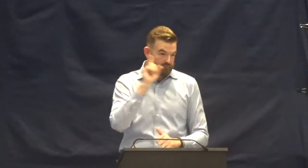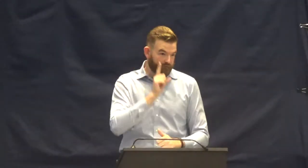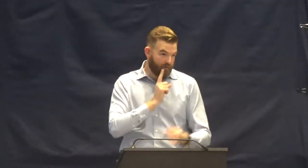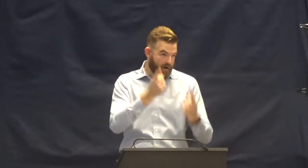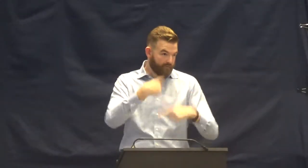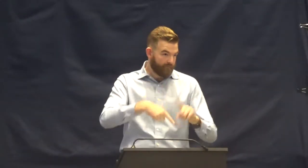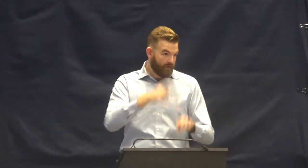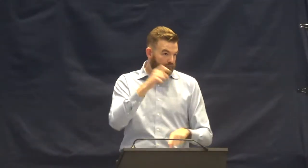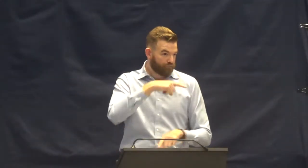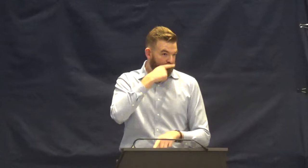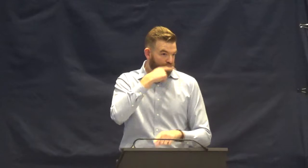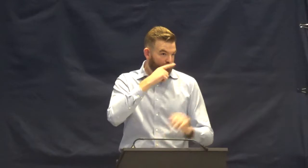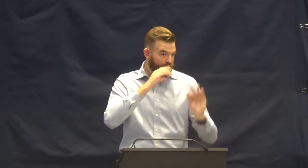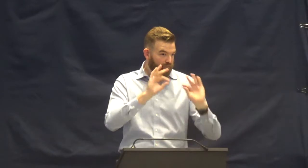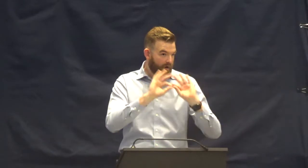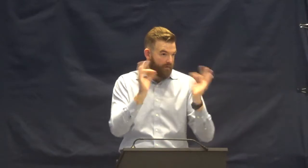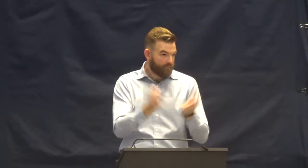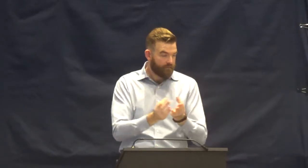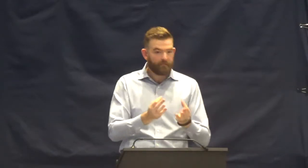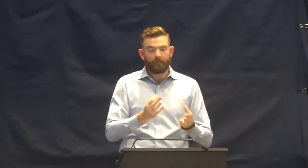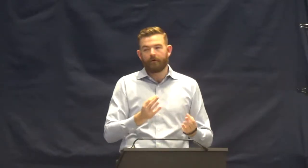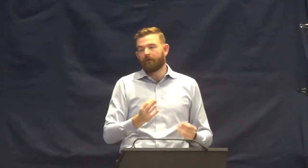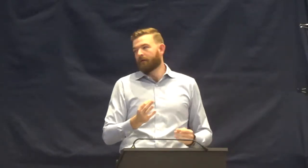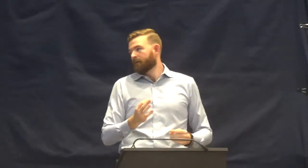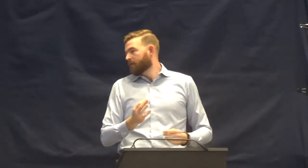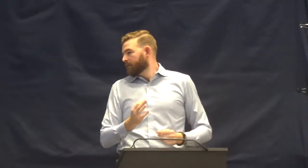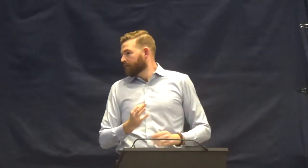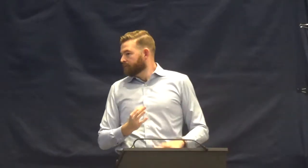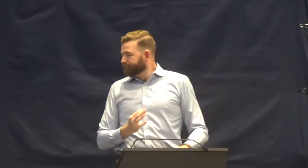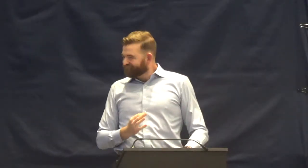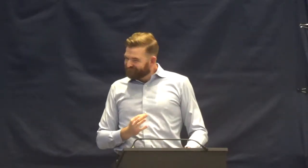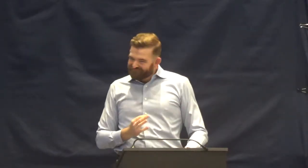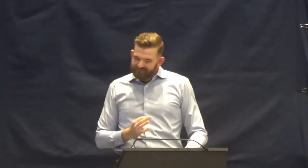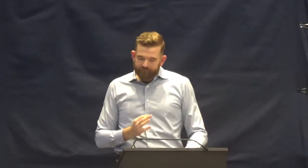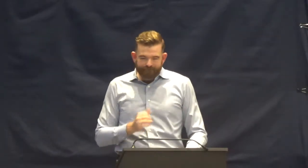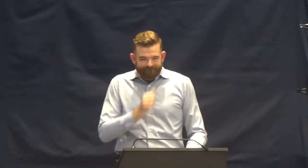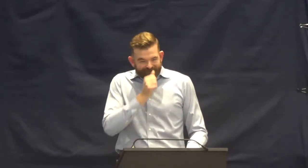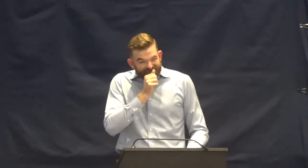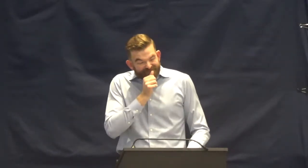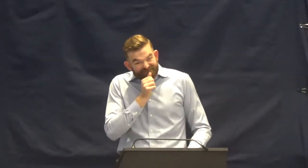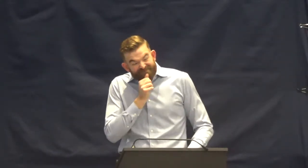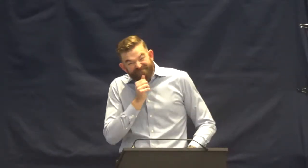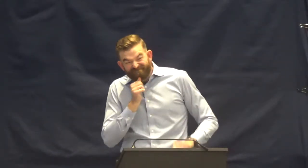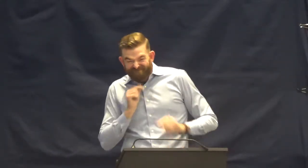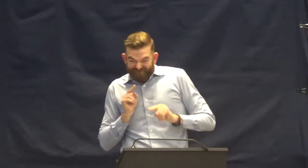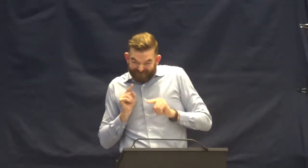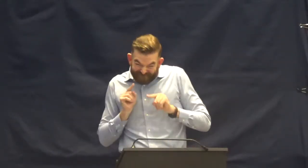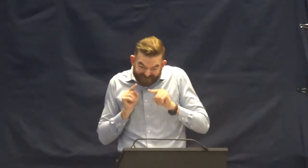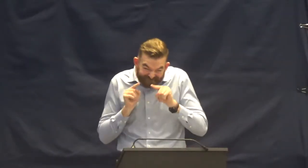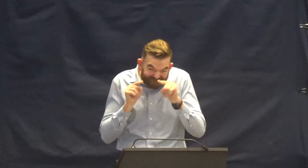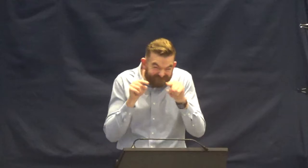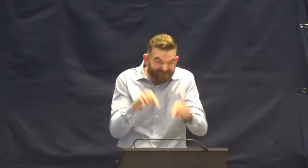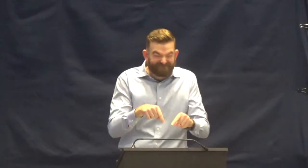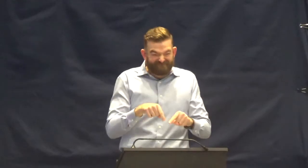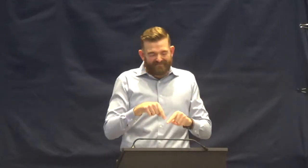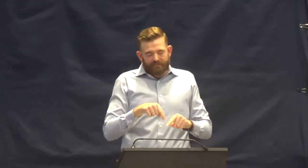gather. You know, most of you deaf folks come from hearing families, and, you know, we'll just bear with it